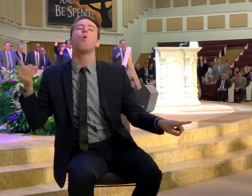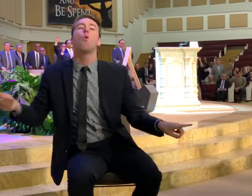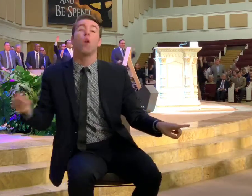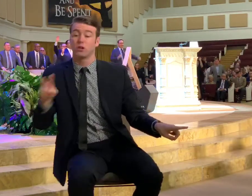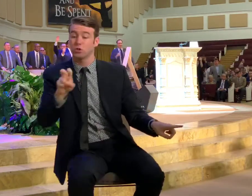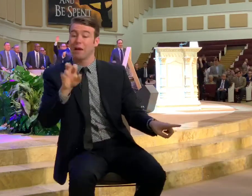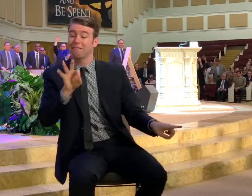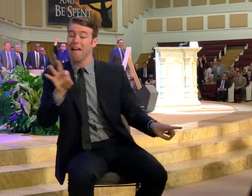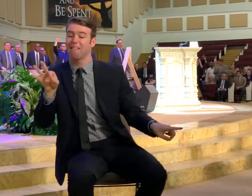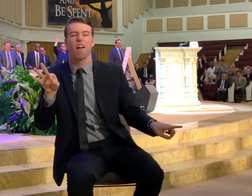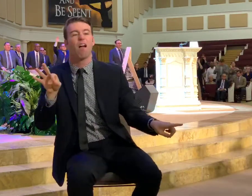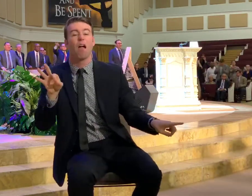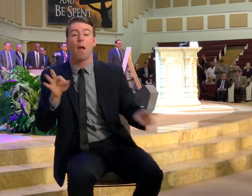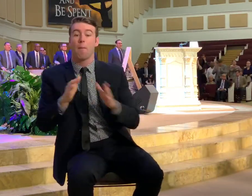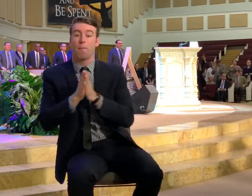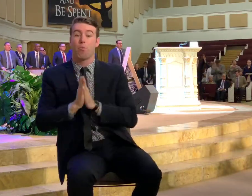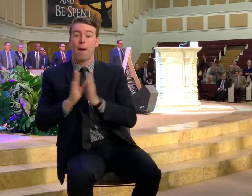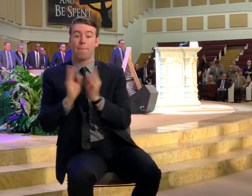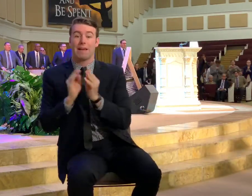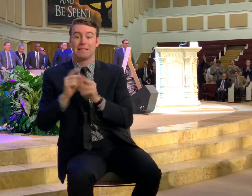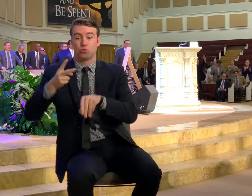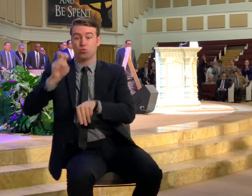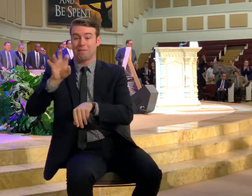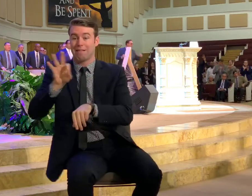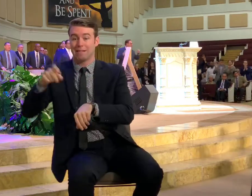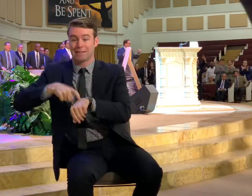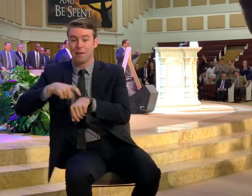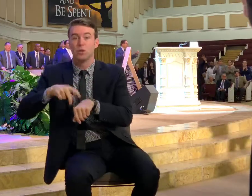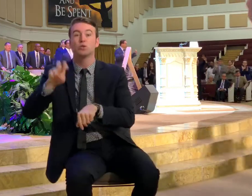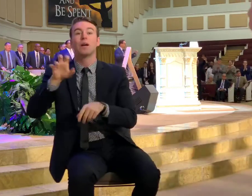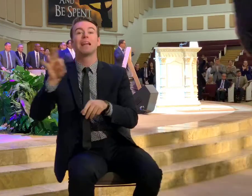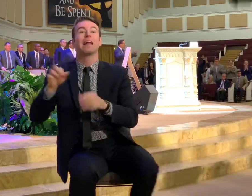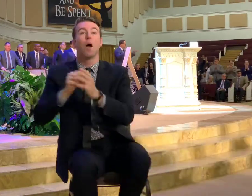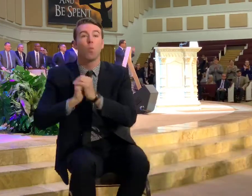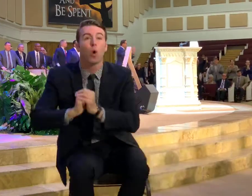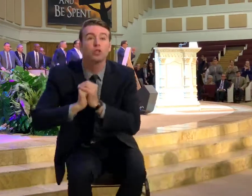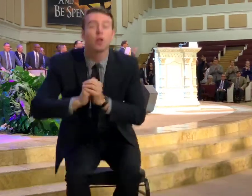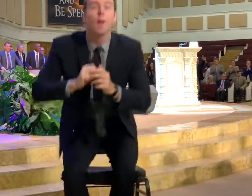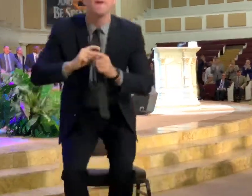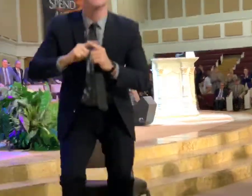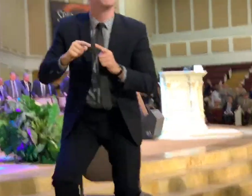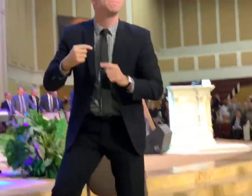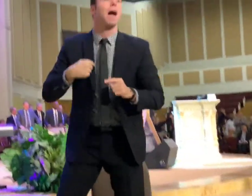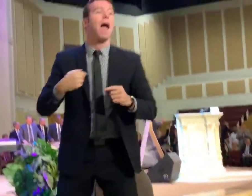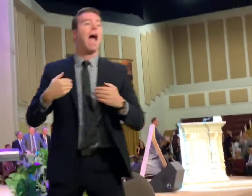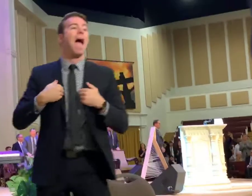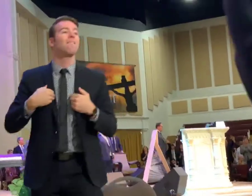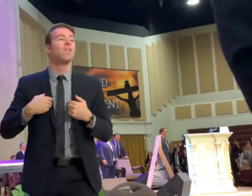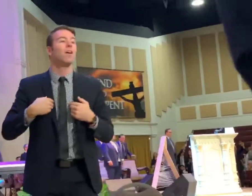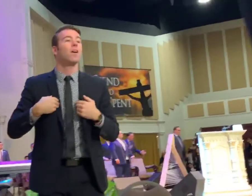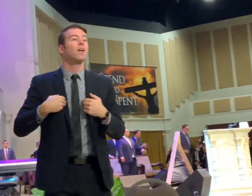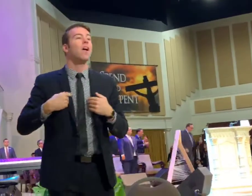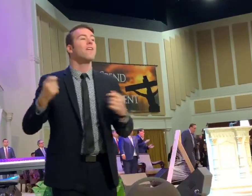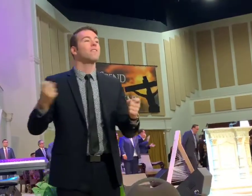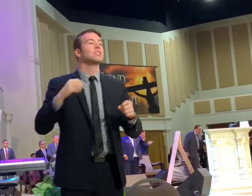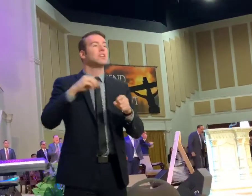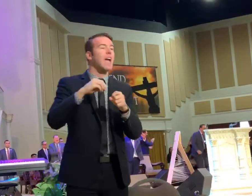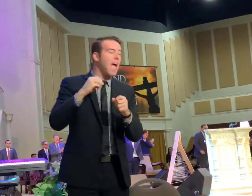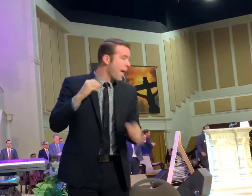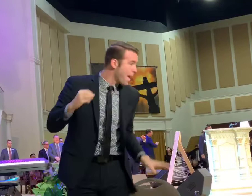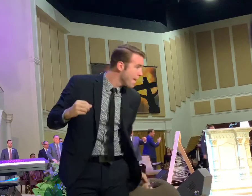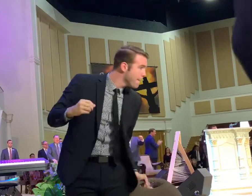my 299th prayer meeting, 299th worship service, but I got one more left on the inside